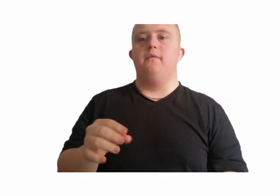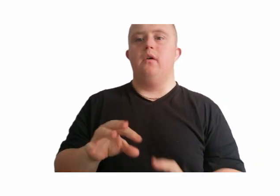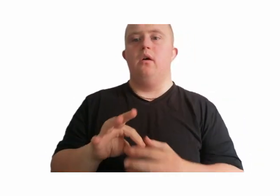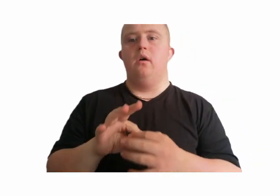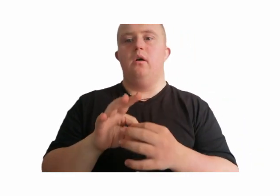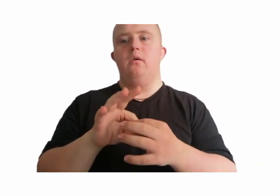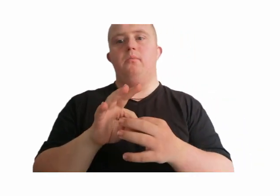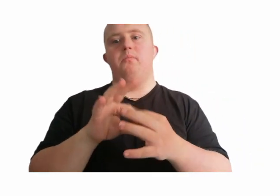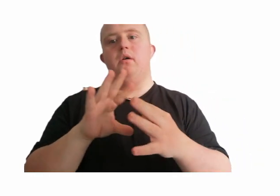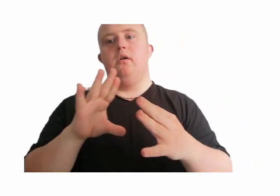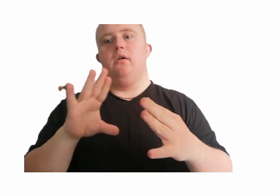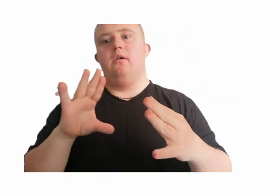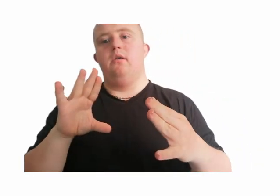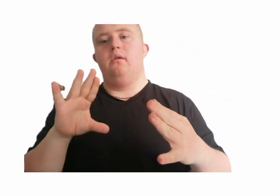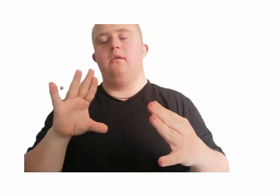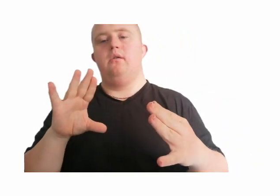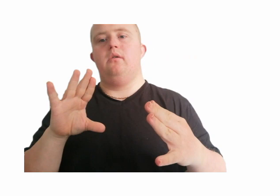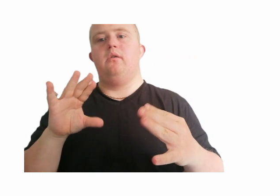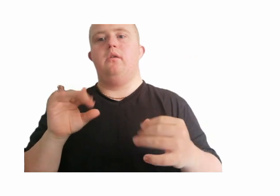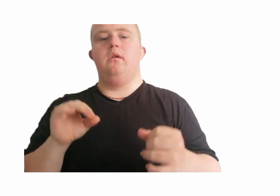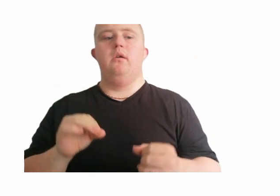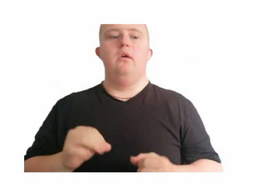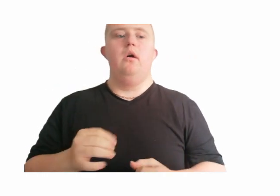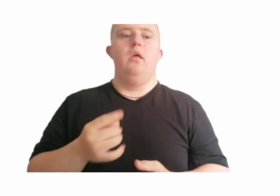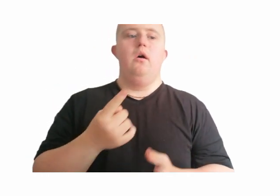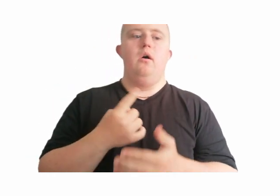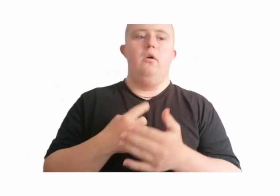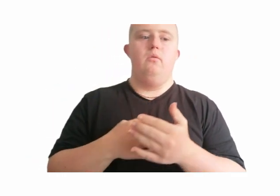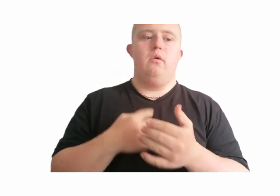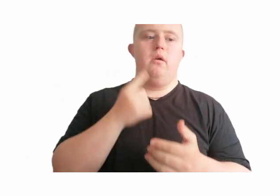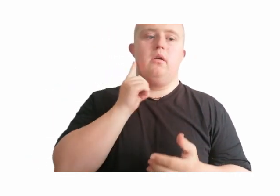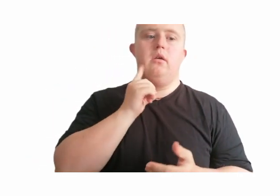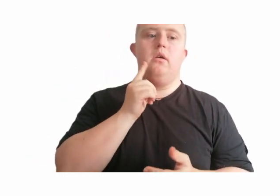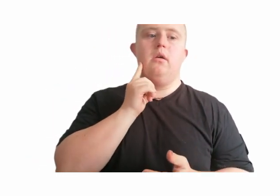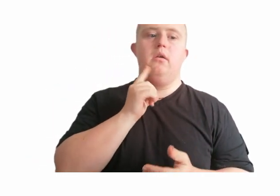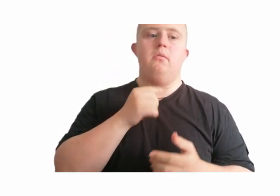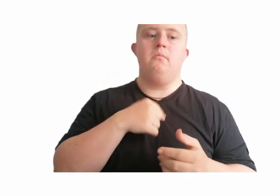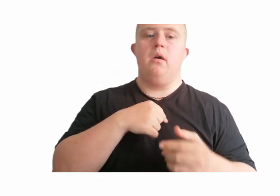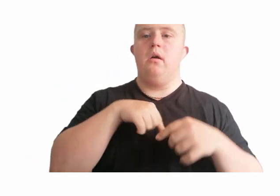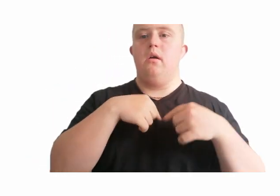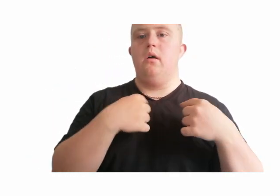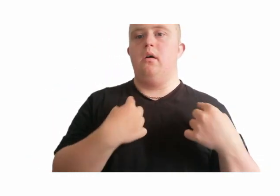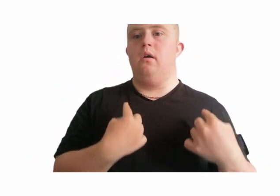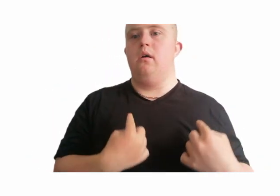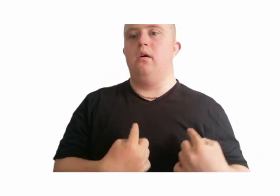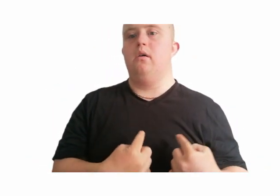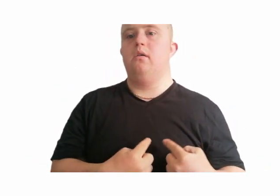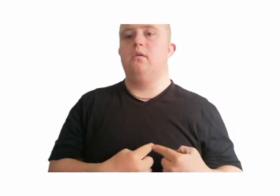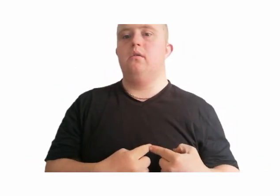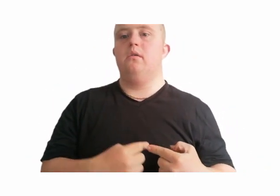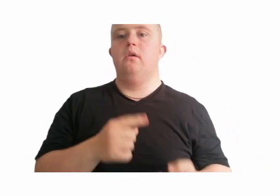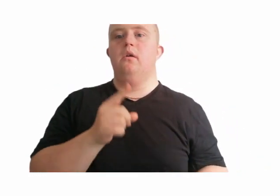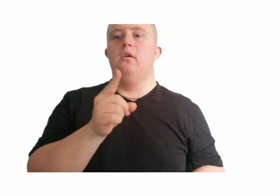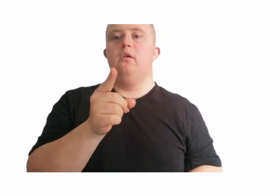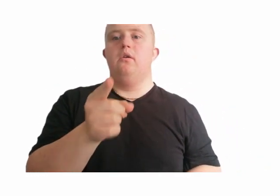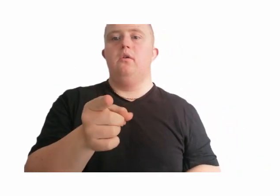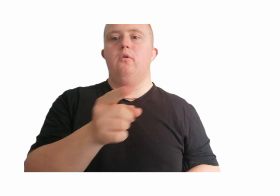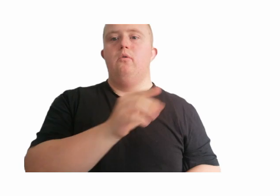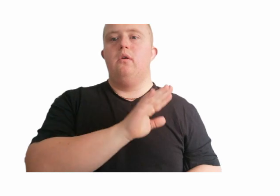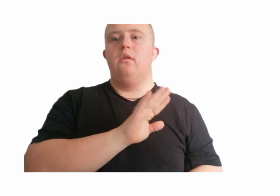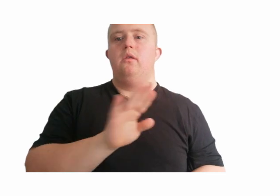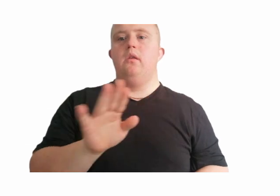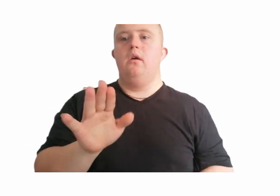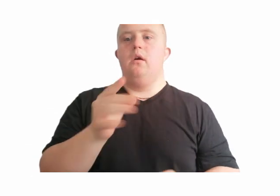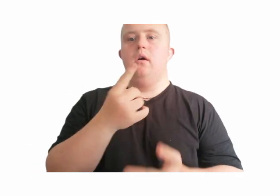you're far apart, you're always in my heart But